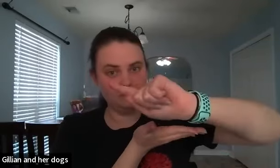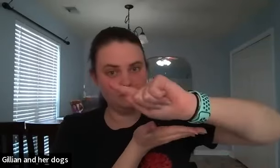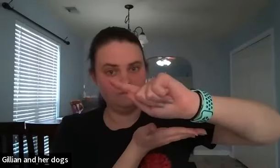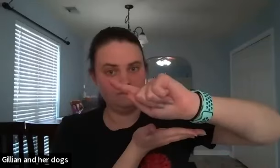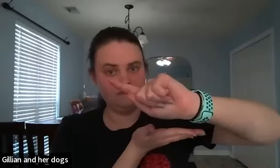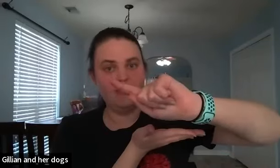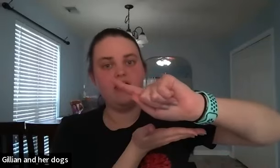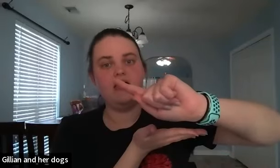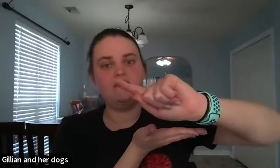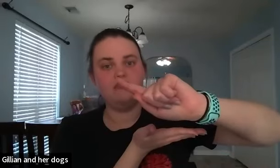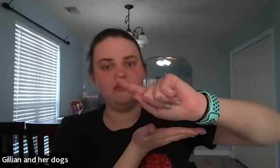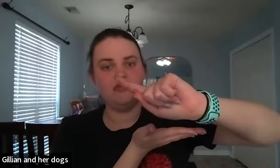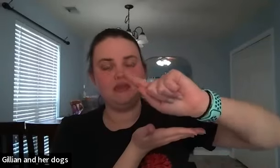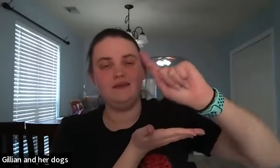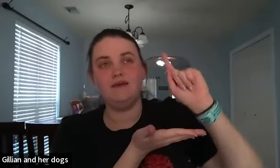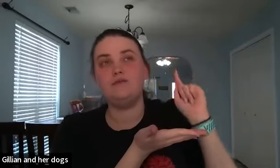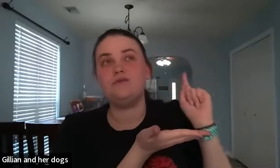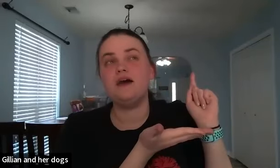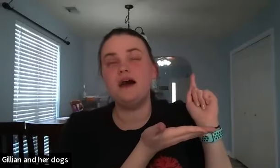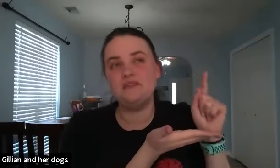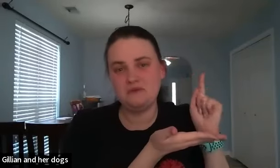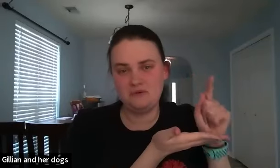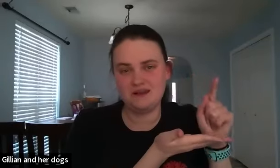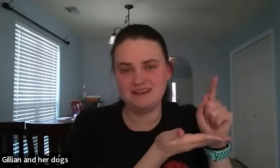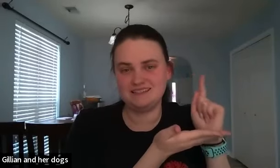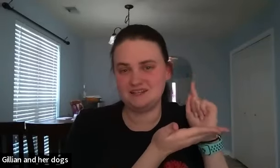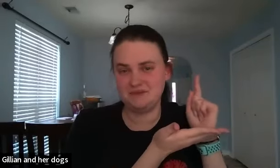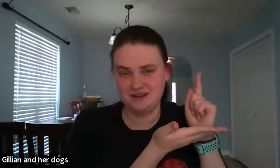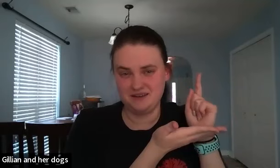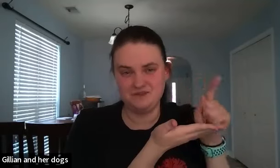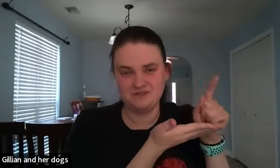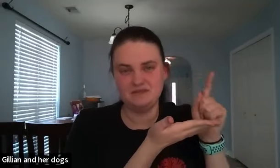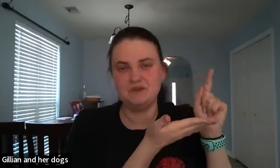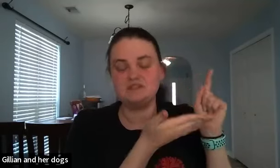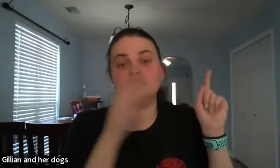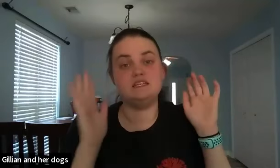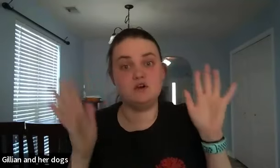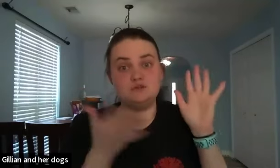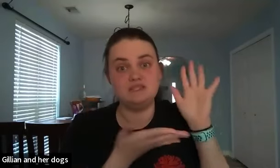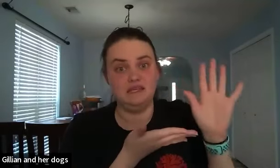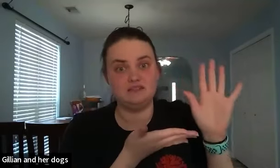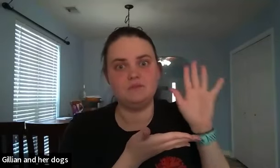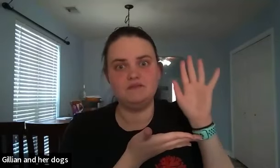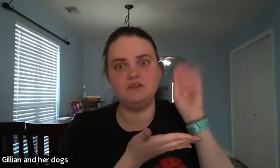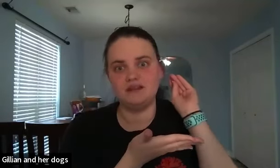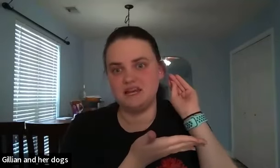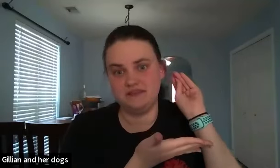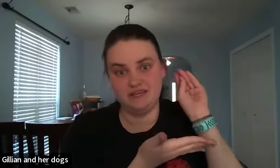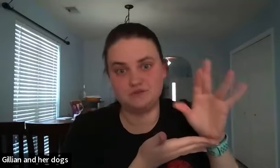week. And then the other one is going to be kind of confusing, but this one is also seen. So I'm giving you guys kind of like